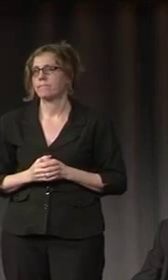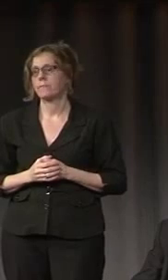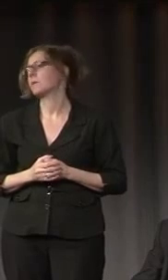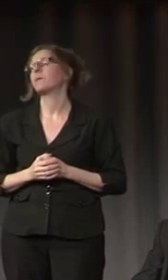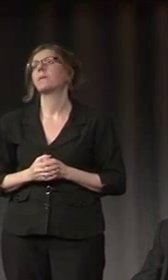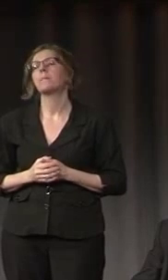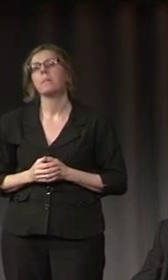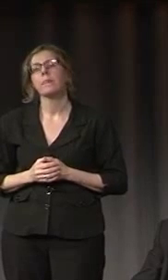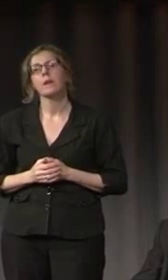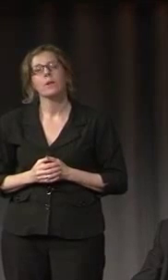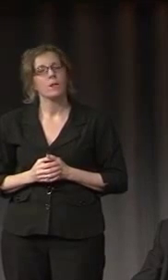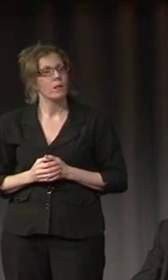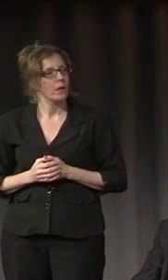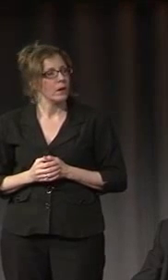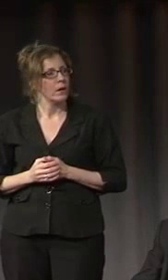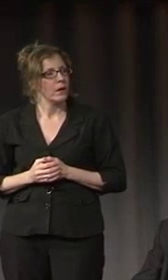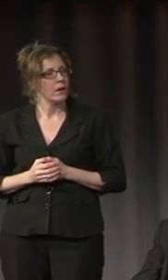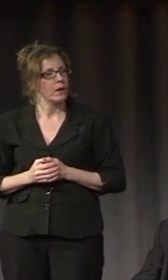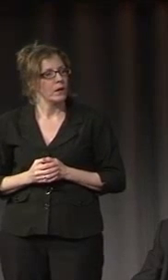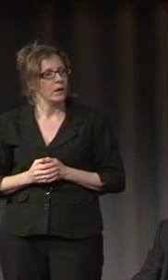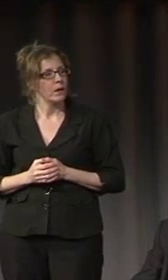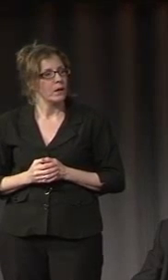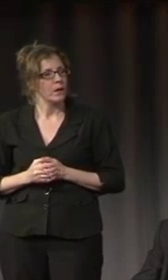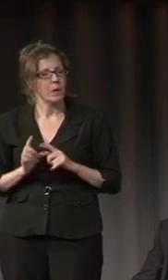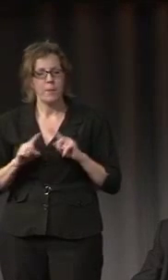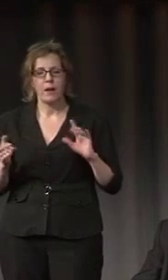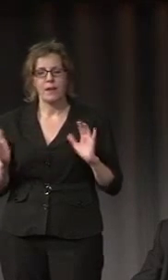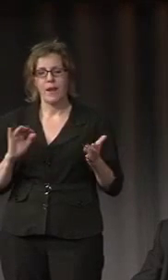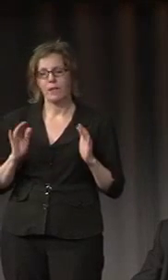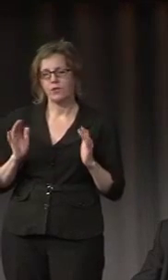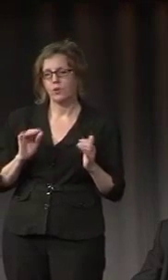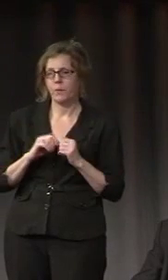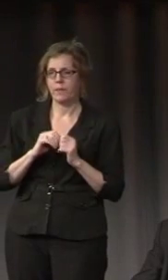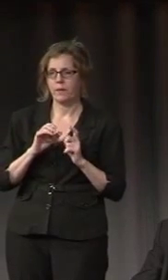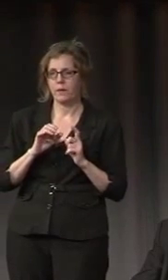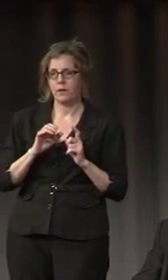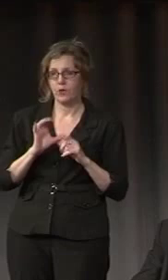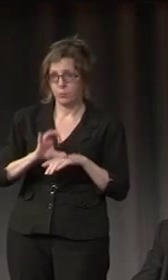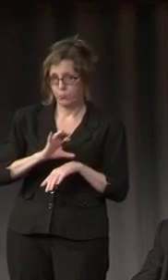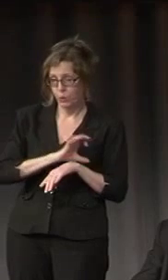but it's the analogy with computers should not be taken